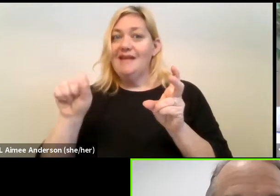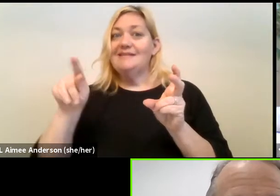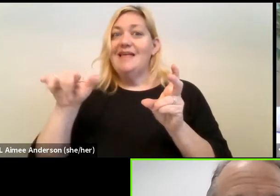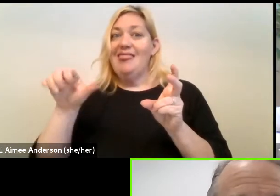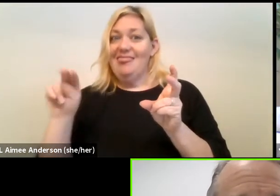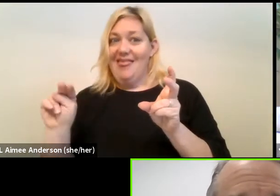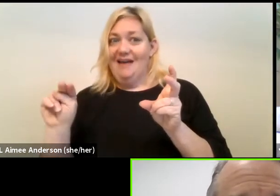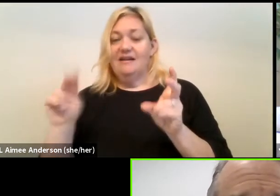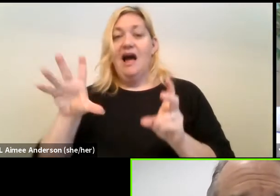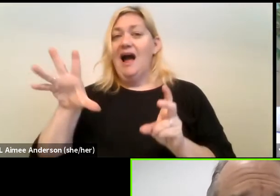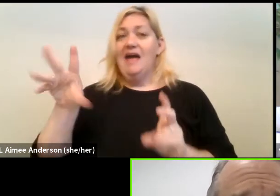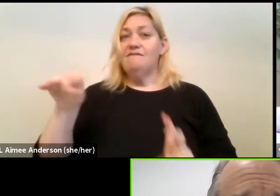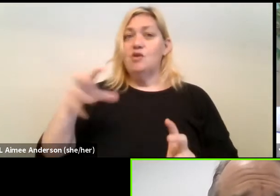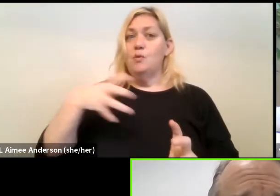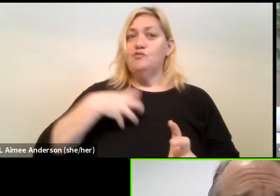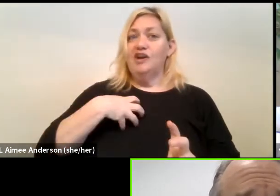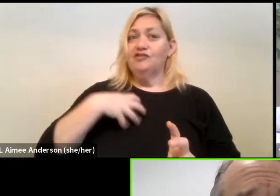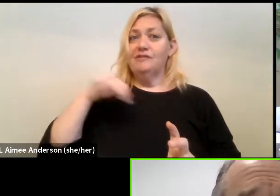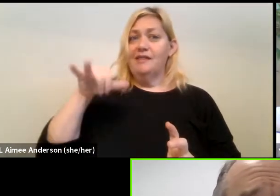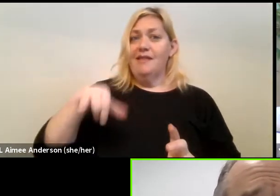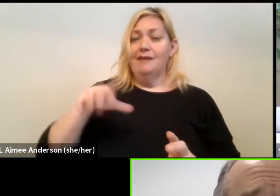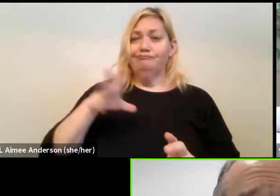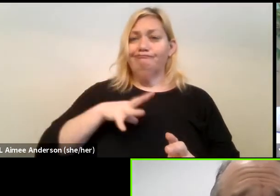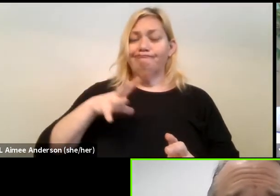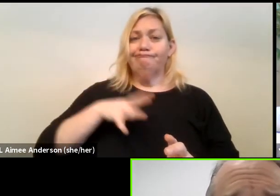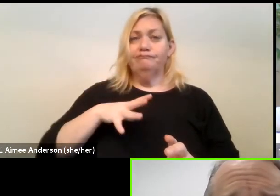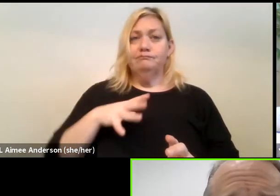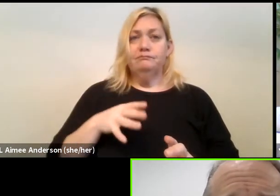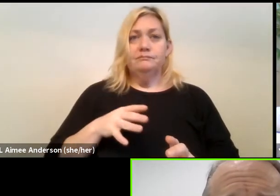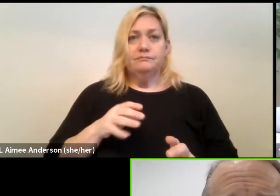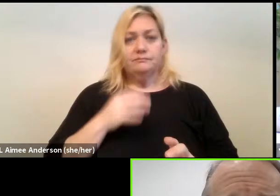I have no objection to that. So